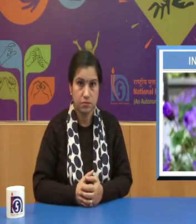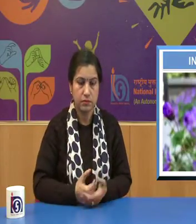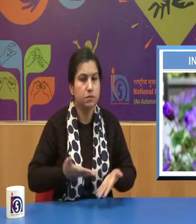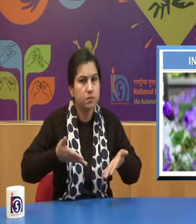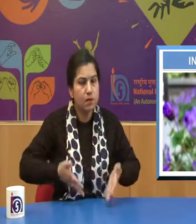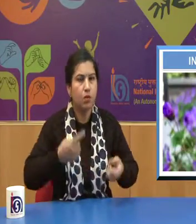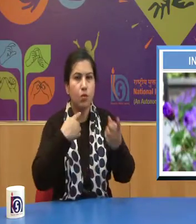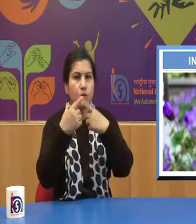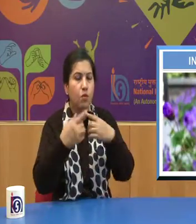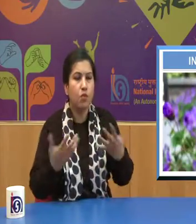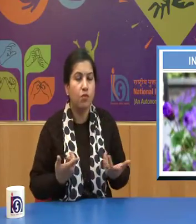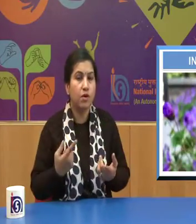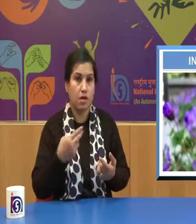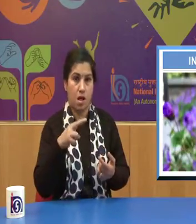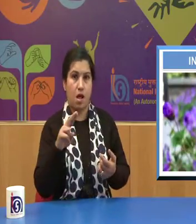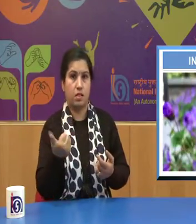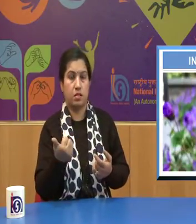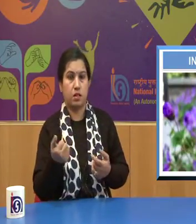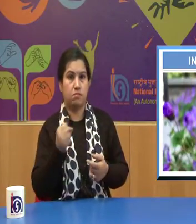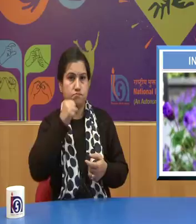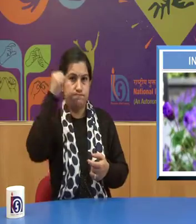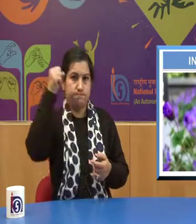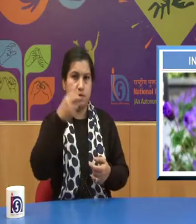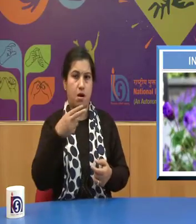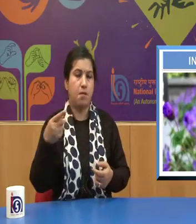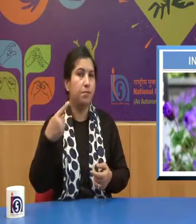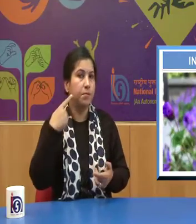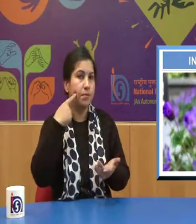Now we will talk about Indigo Rebellion.